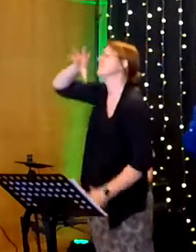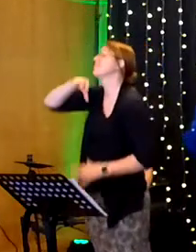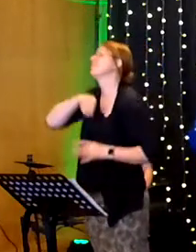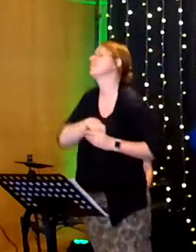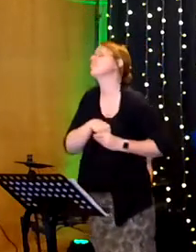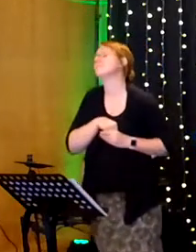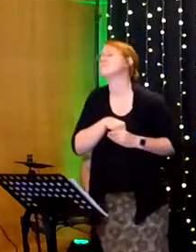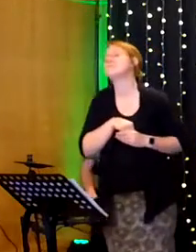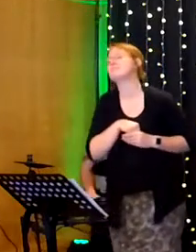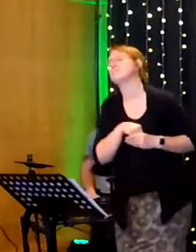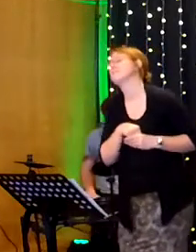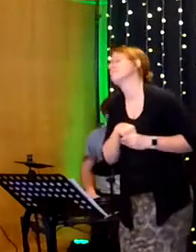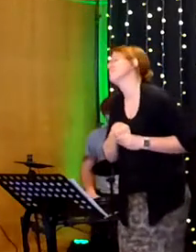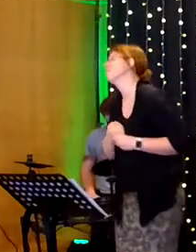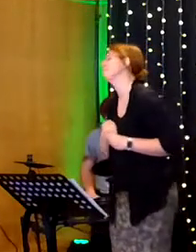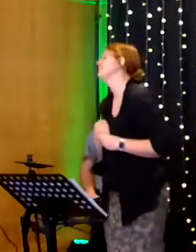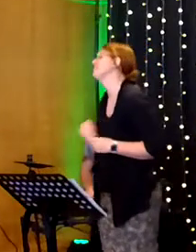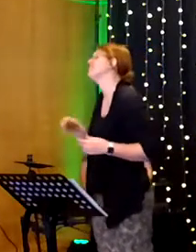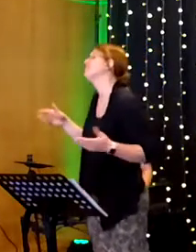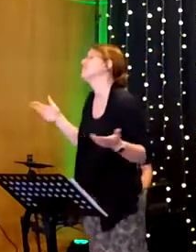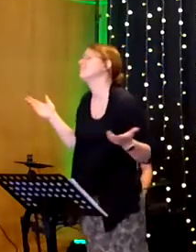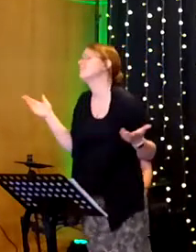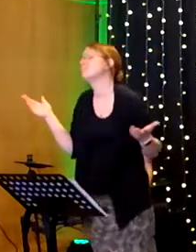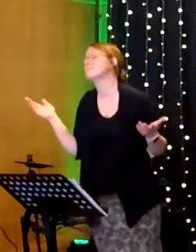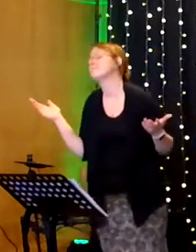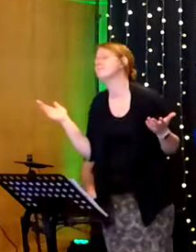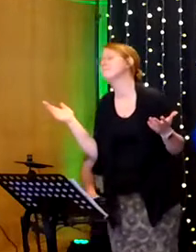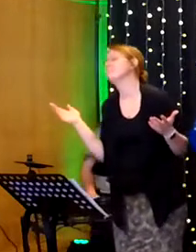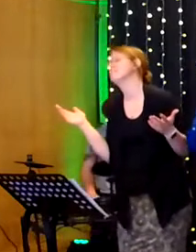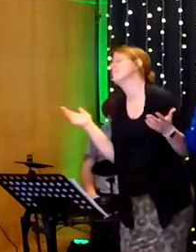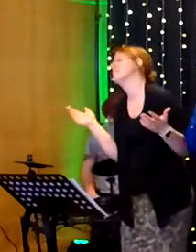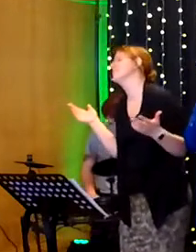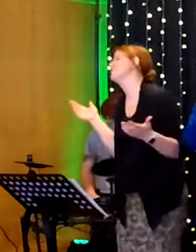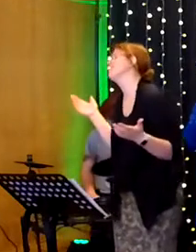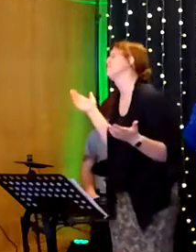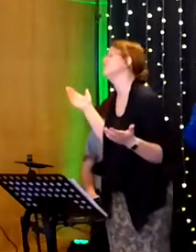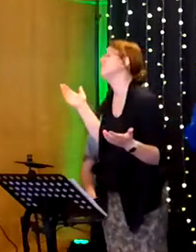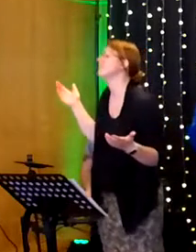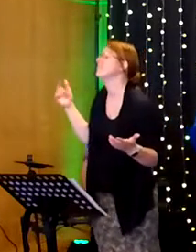Your blood flows through my veins.